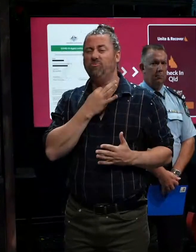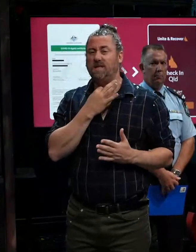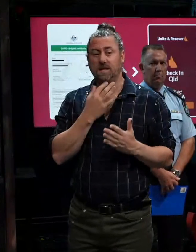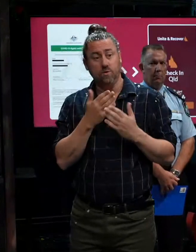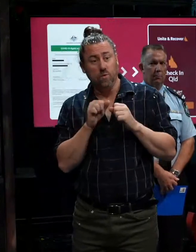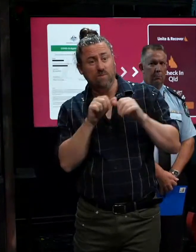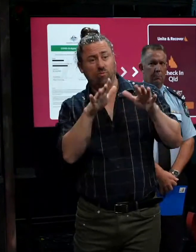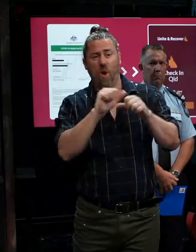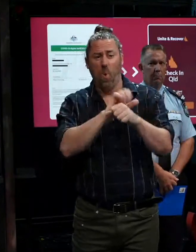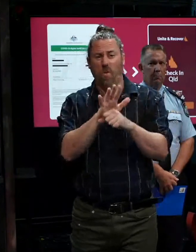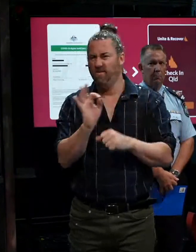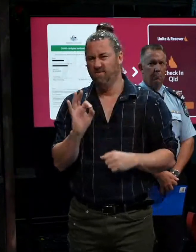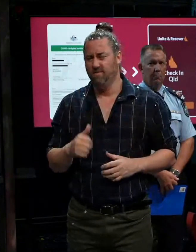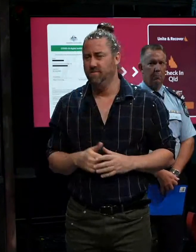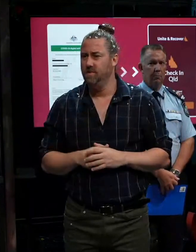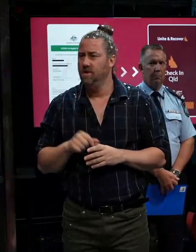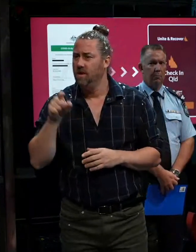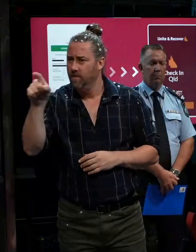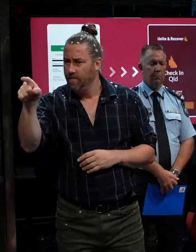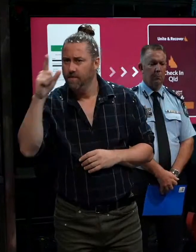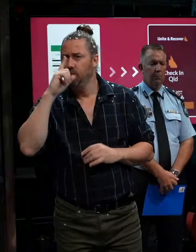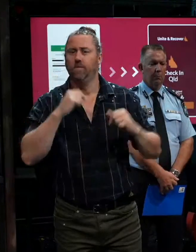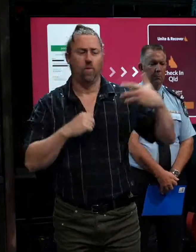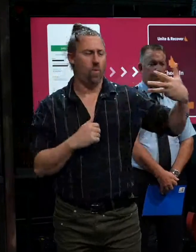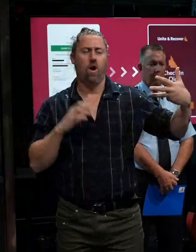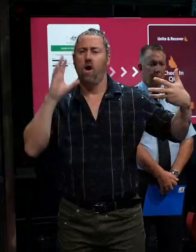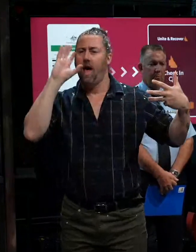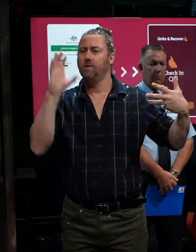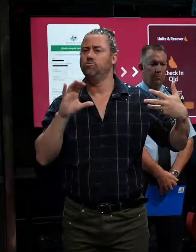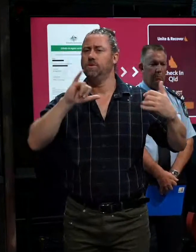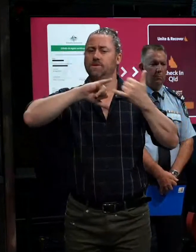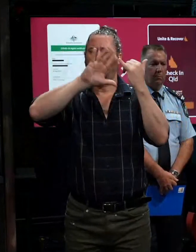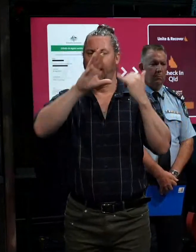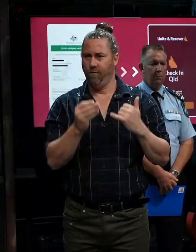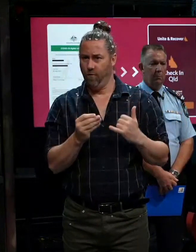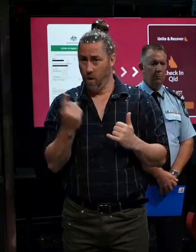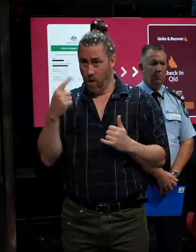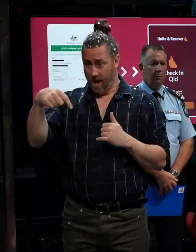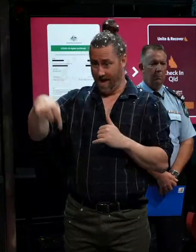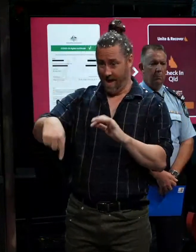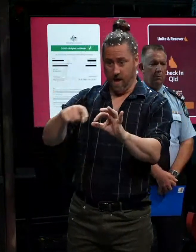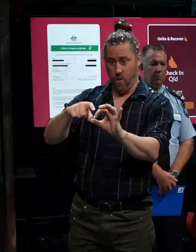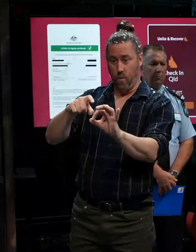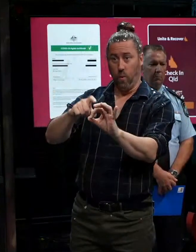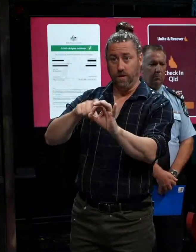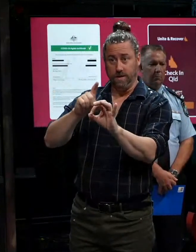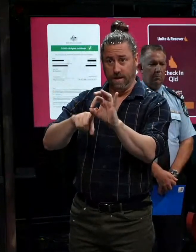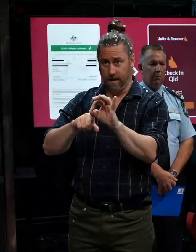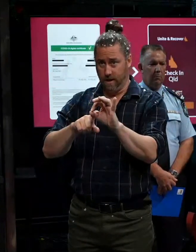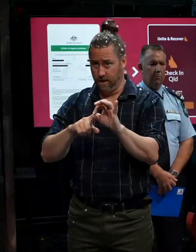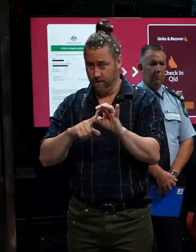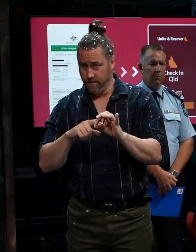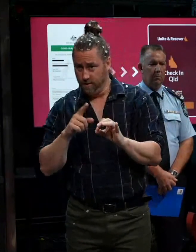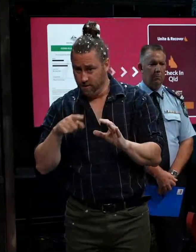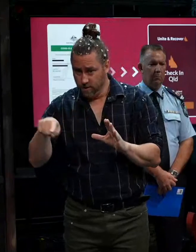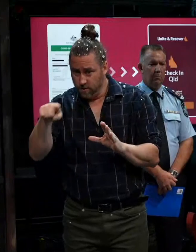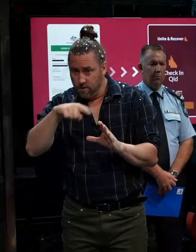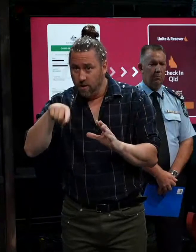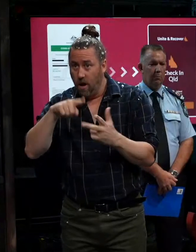of those people that have come from those 9 countries that are here in Queensland in hotel quarantine, if any of them do